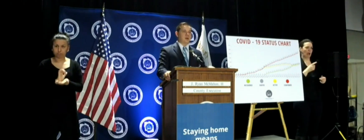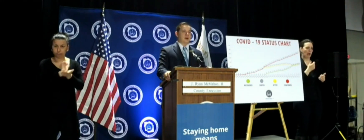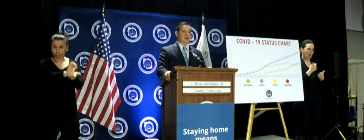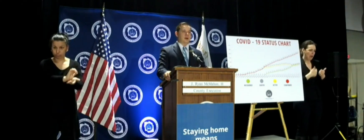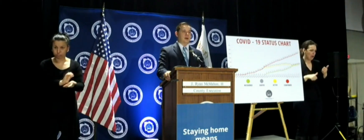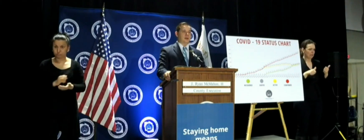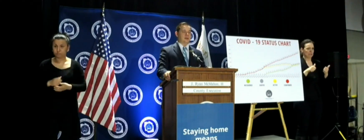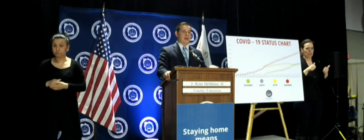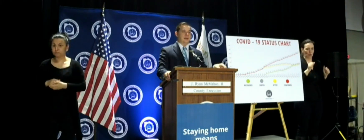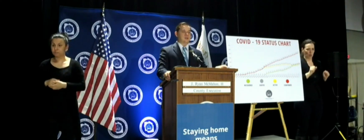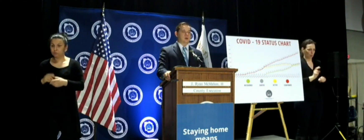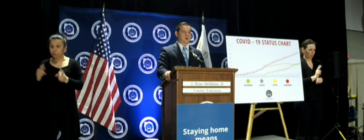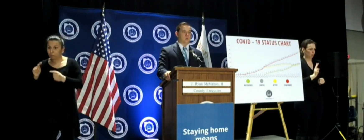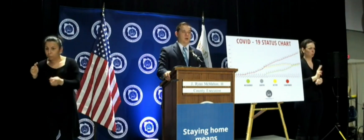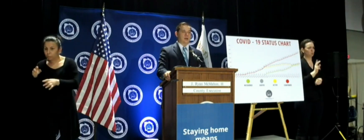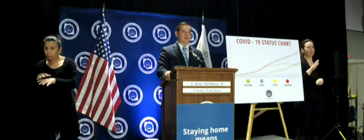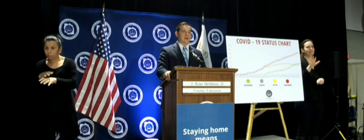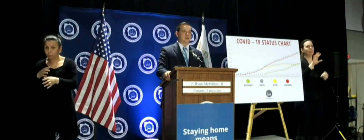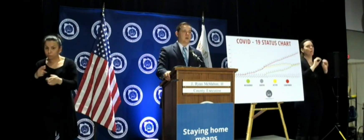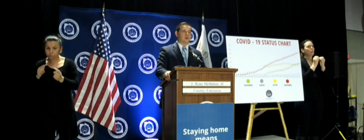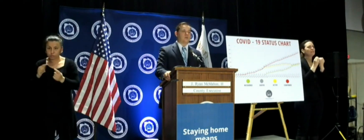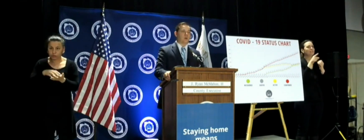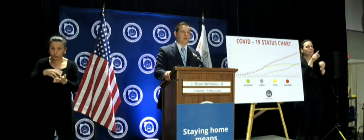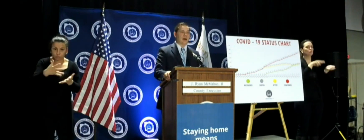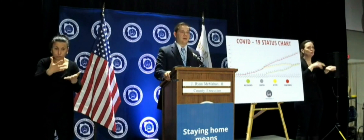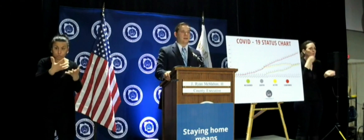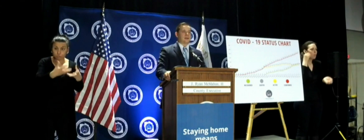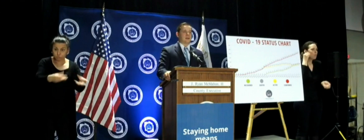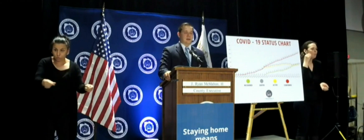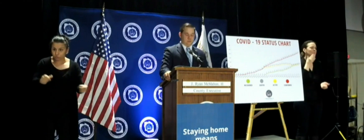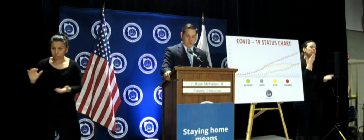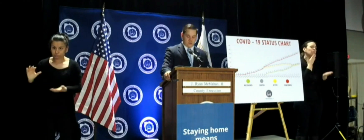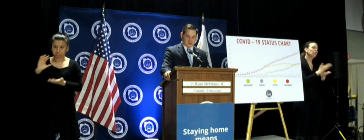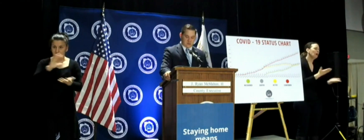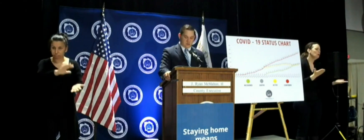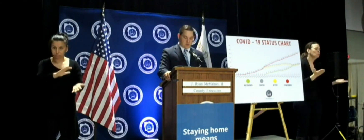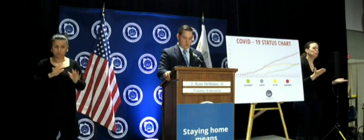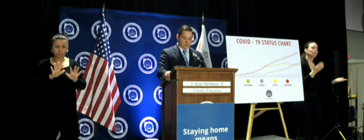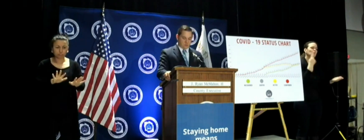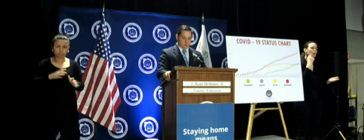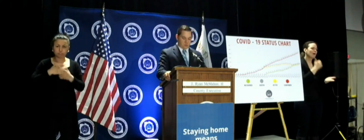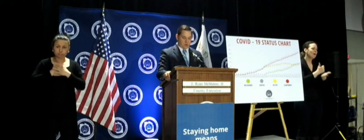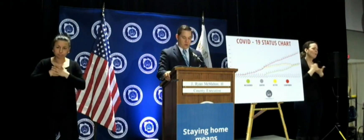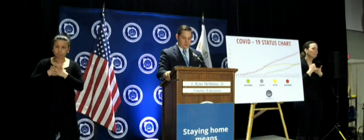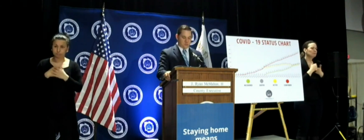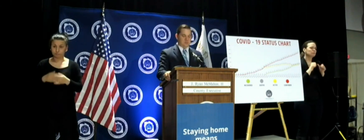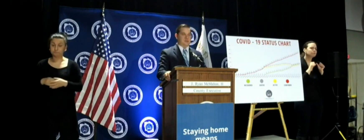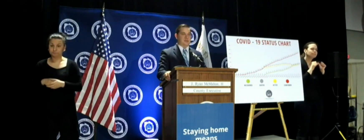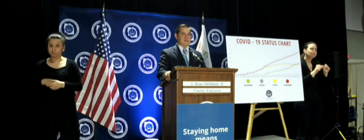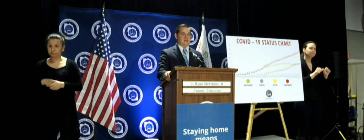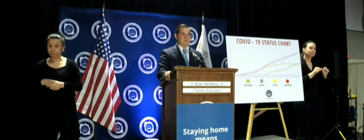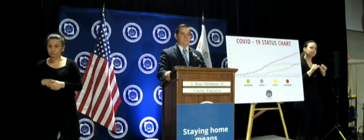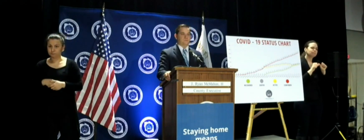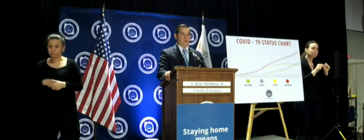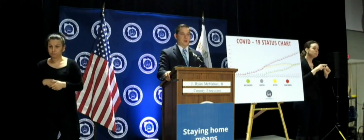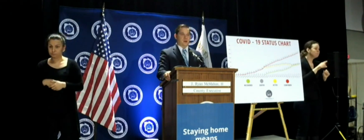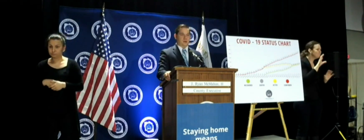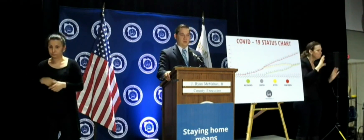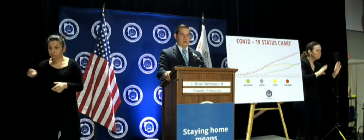nothing get that. So again, thank you all for that. And please continue, if you come across